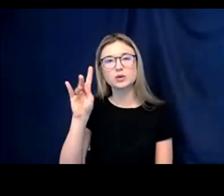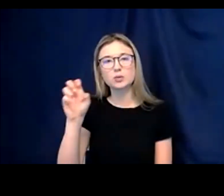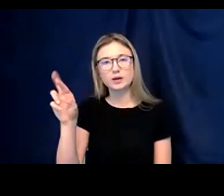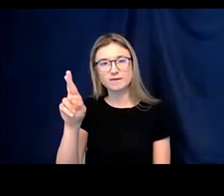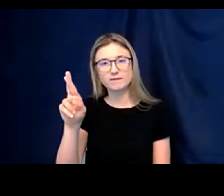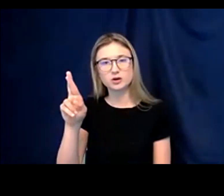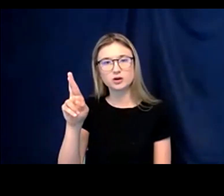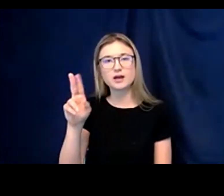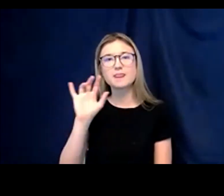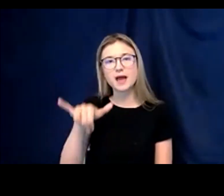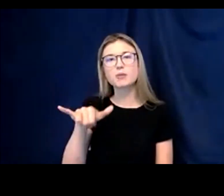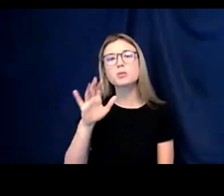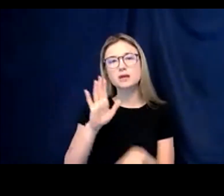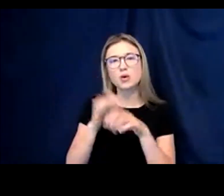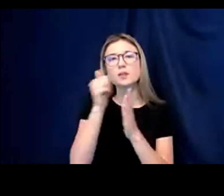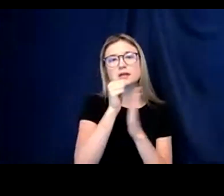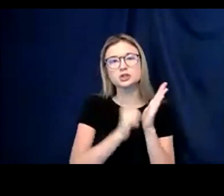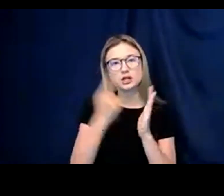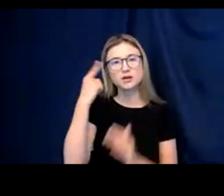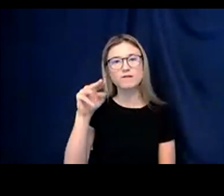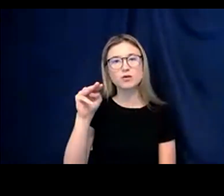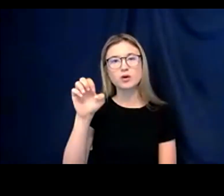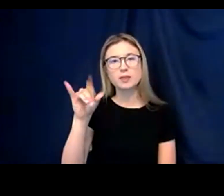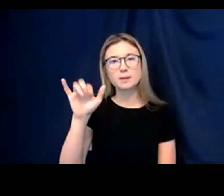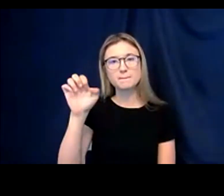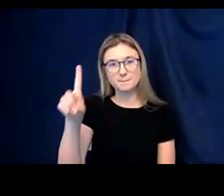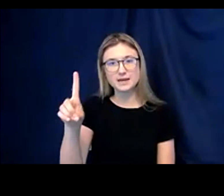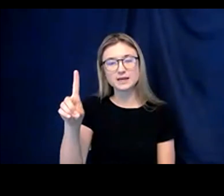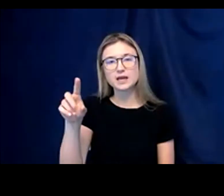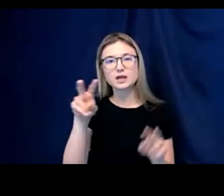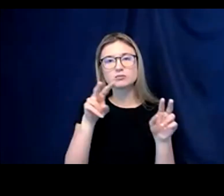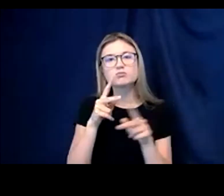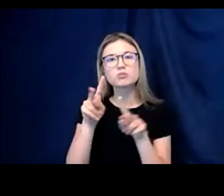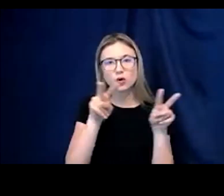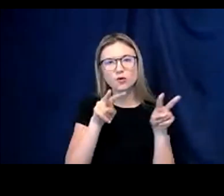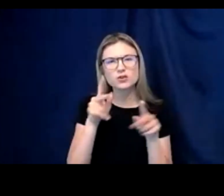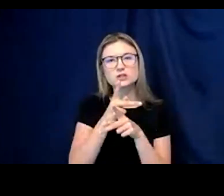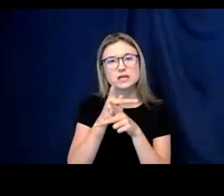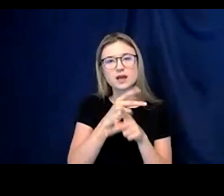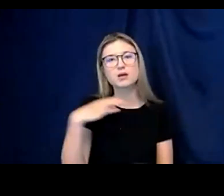agenda for the Medicaid Oversight Committee next Friday, if anyone wants to check that out.